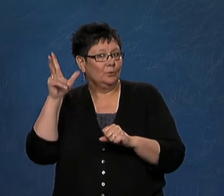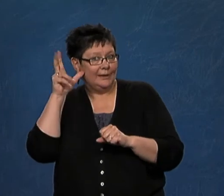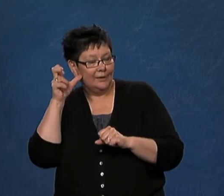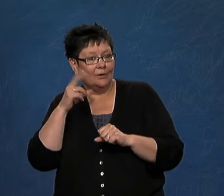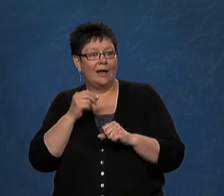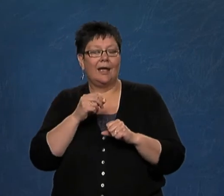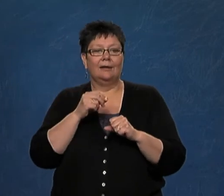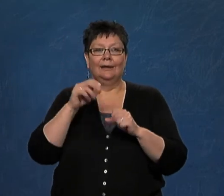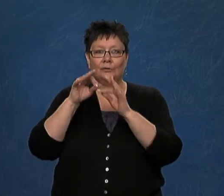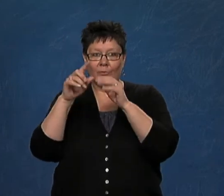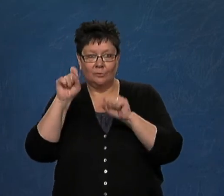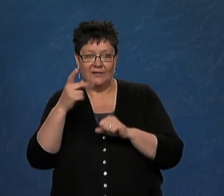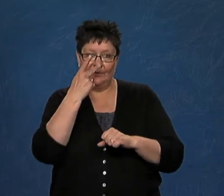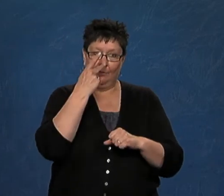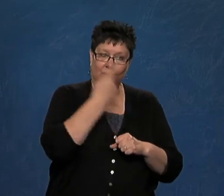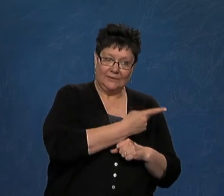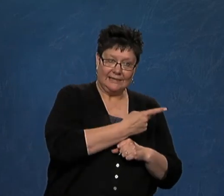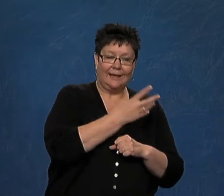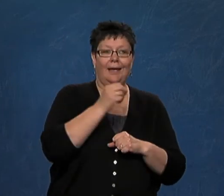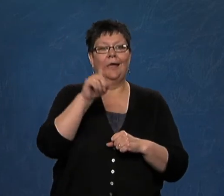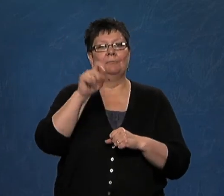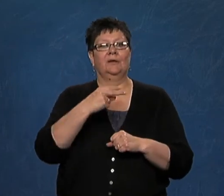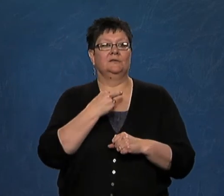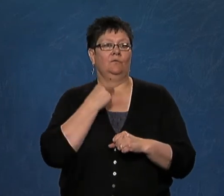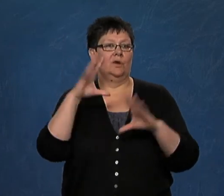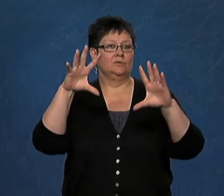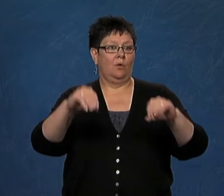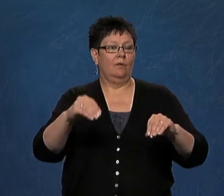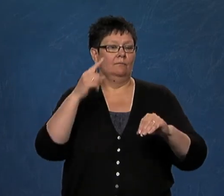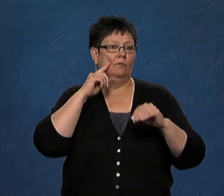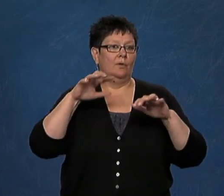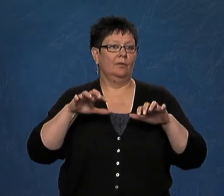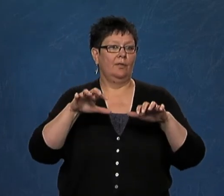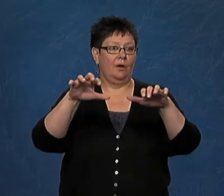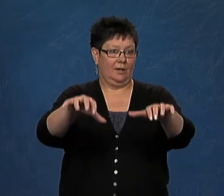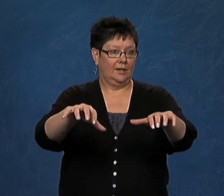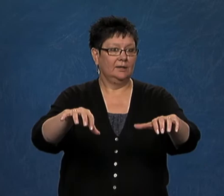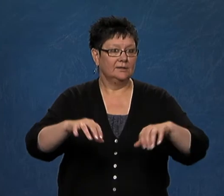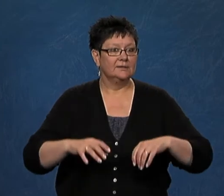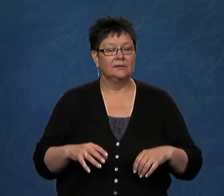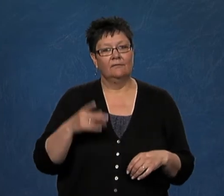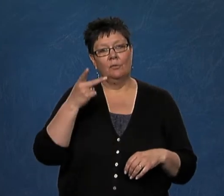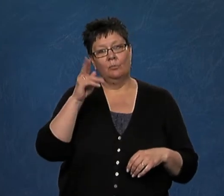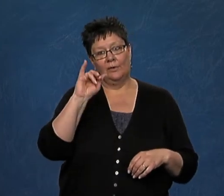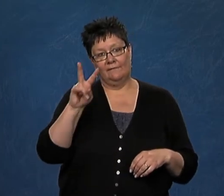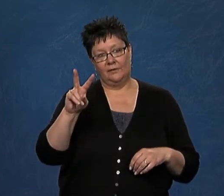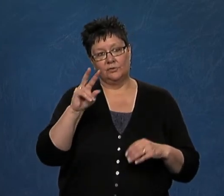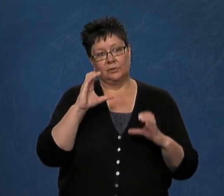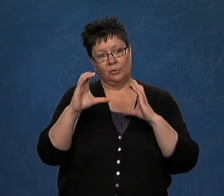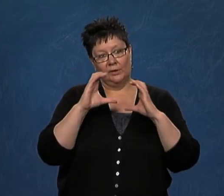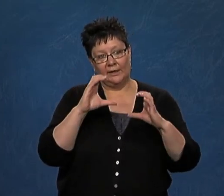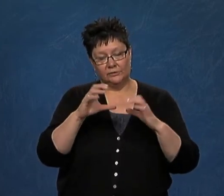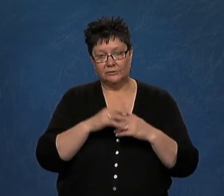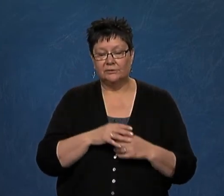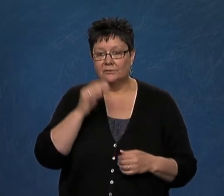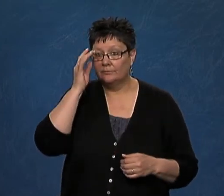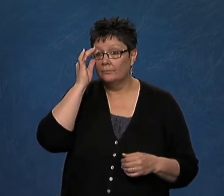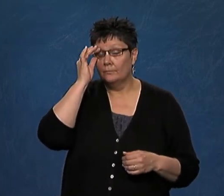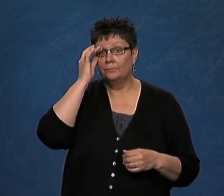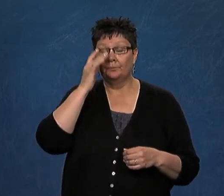deaf client. The interpreter has to be able to see the deaf consumer, and the volume has to be off so the audience doesn't